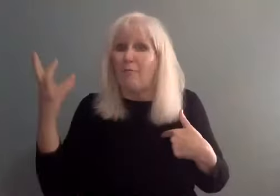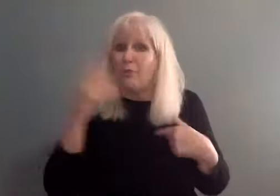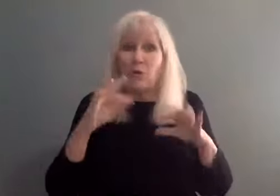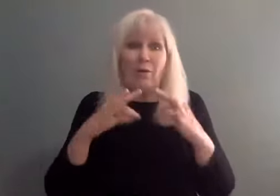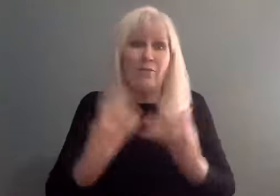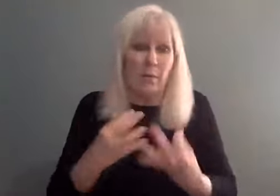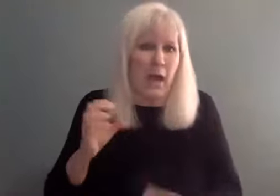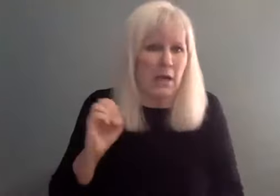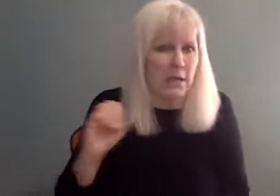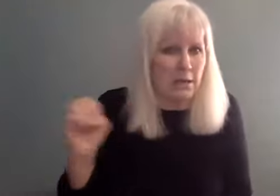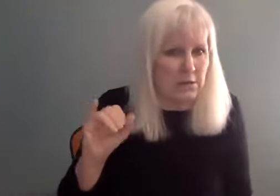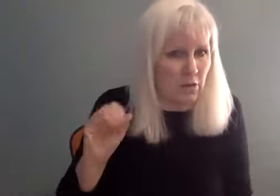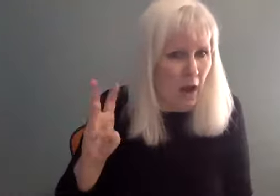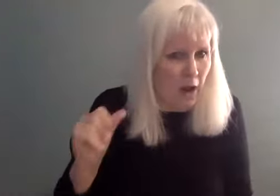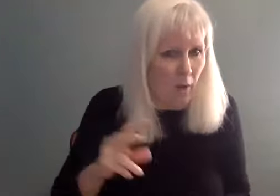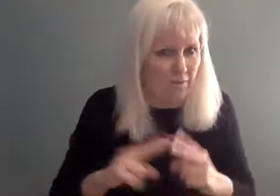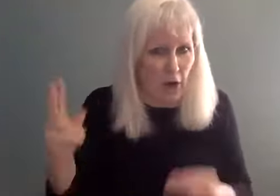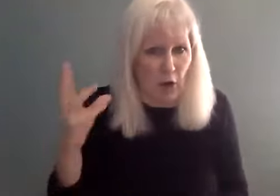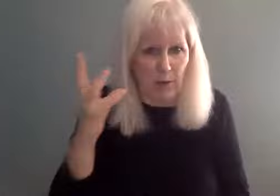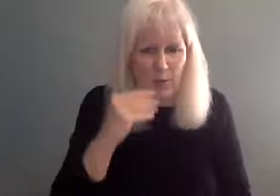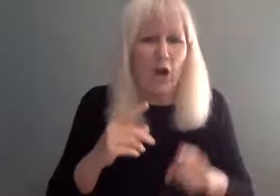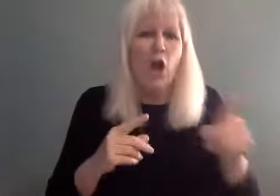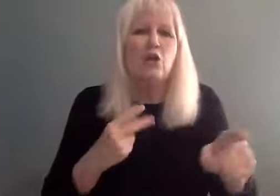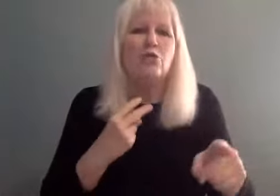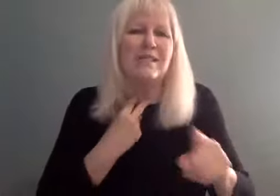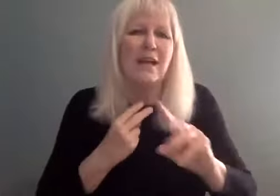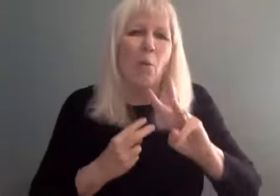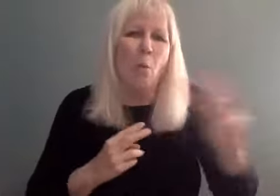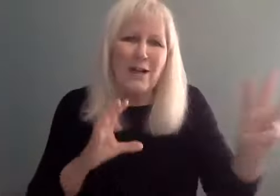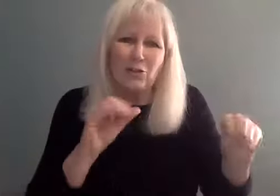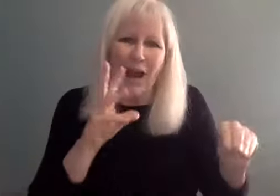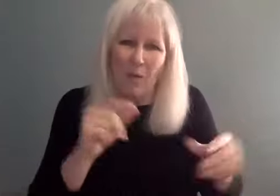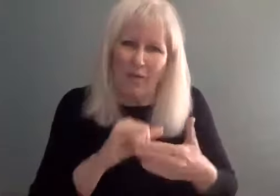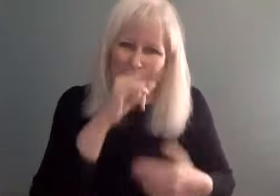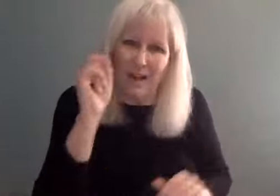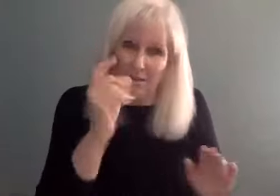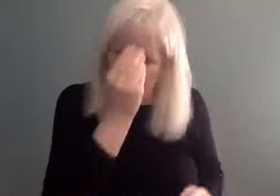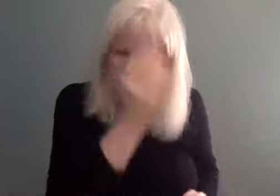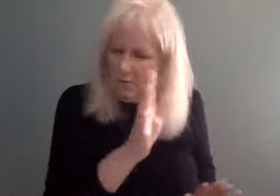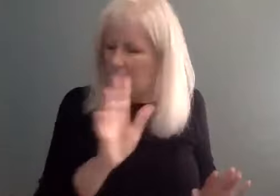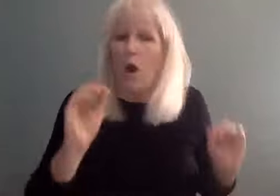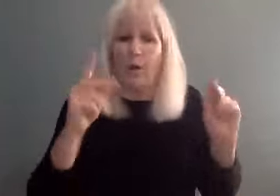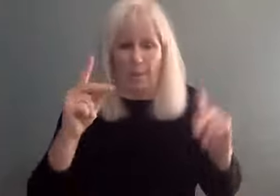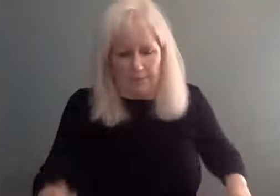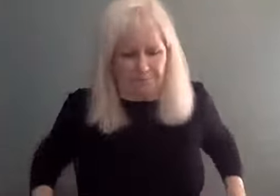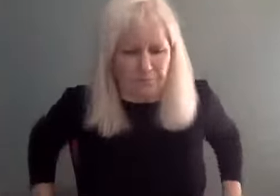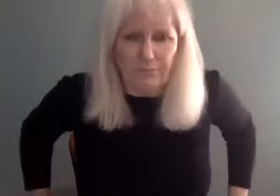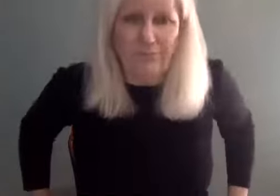way. You got stuck in Western Iowa, Paula, just FYI. So I was a kid that could go out and just enjoy